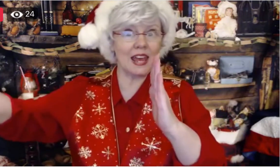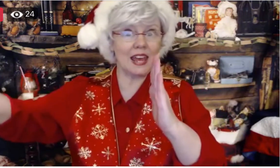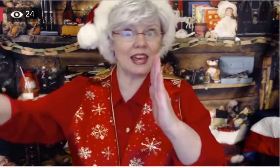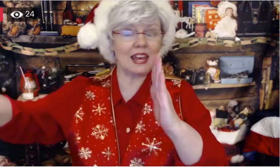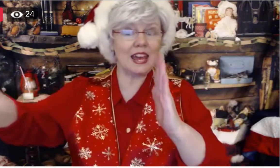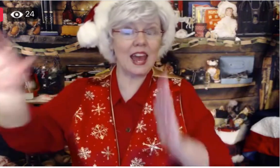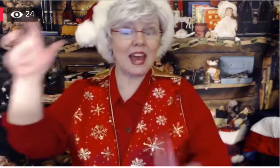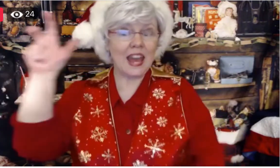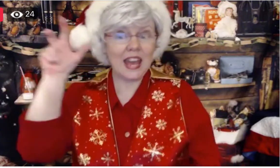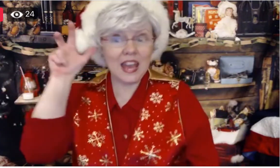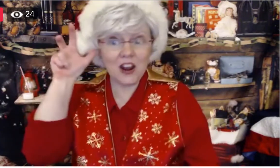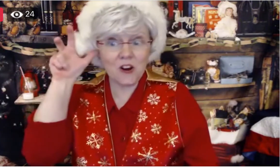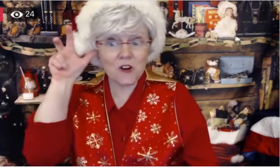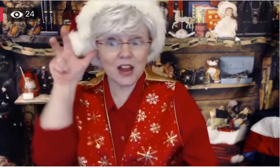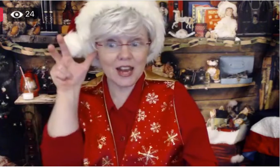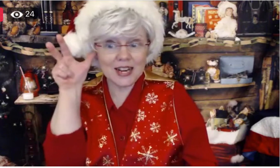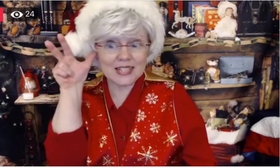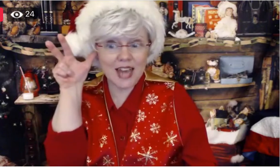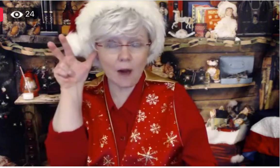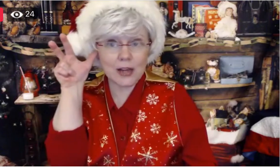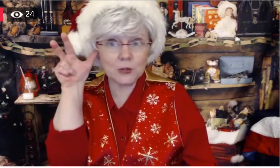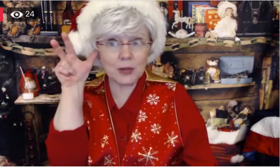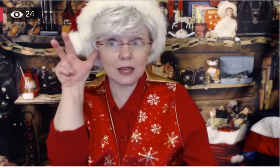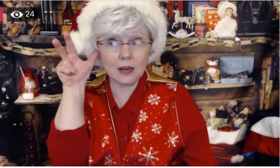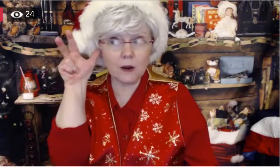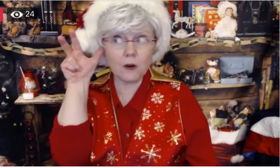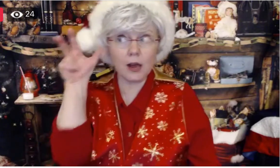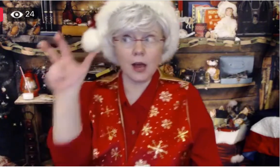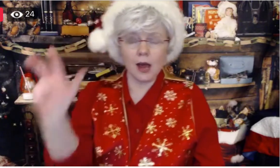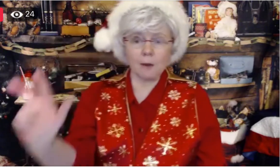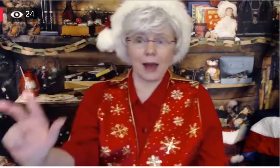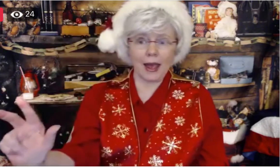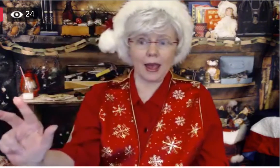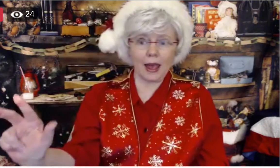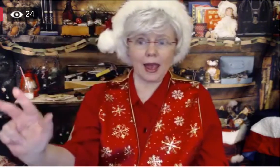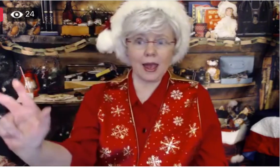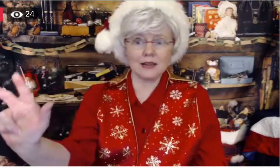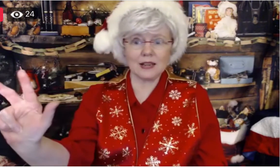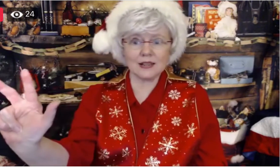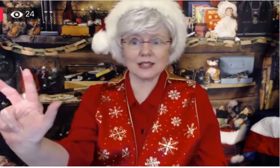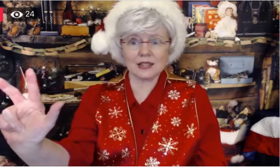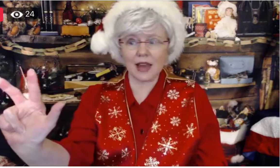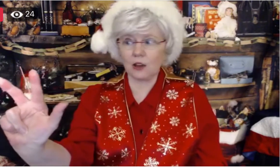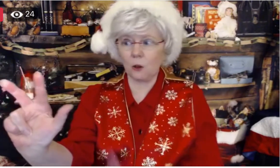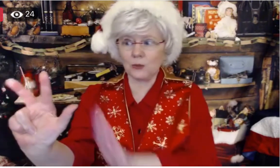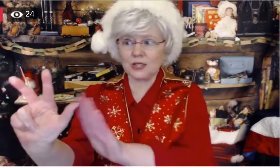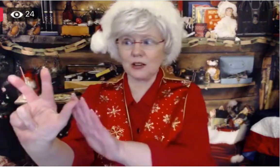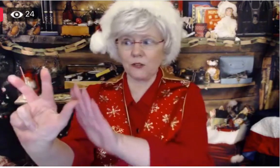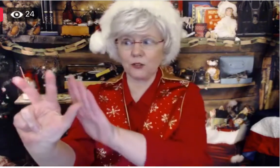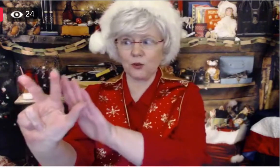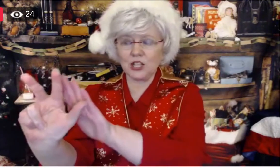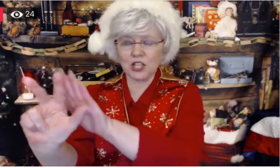Ring-a-ling, here. Now see how I do here? My hand is like almost in a 3